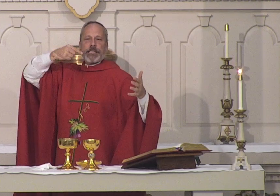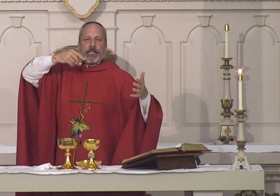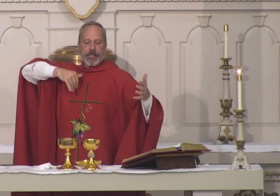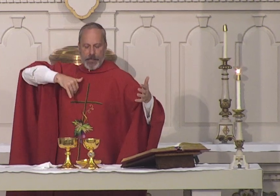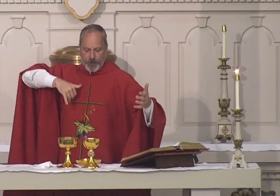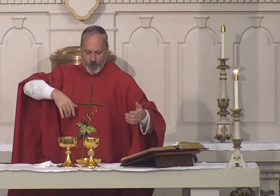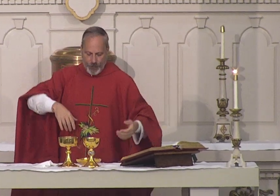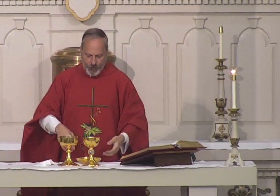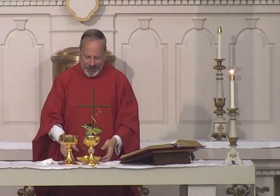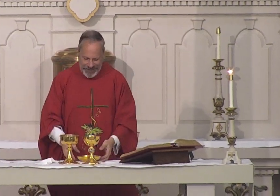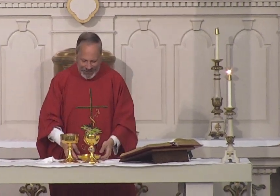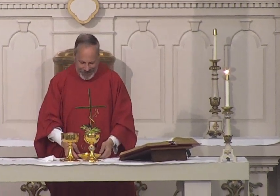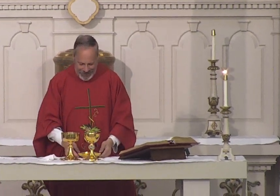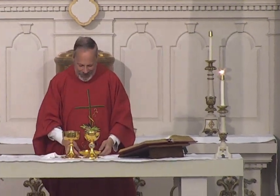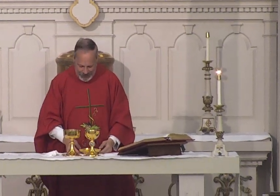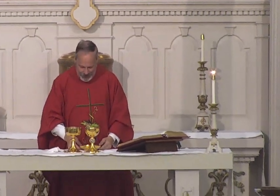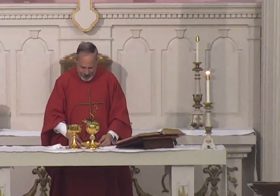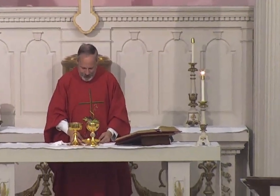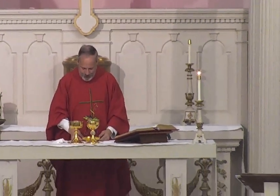Lord.